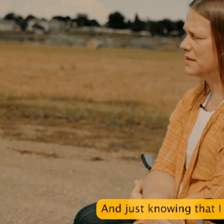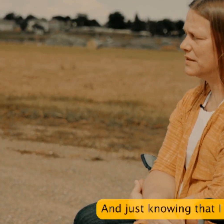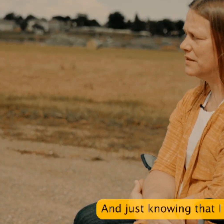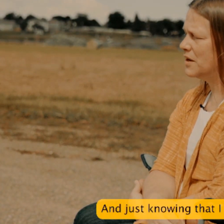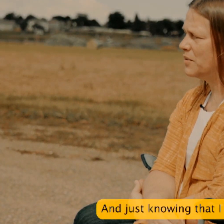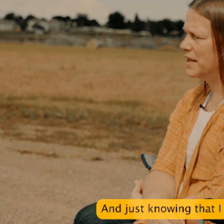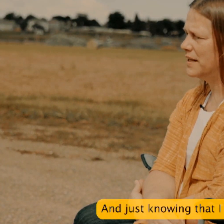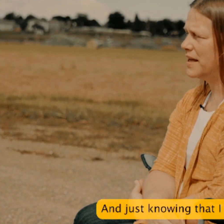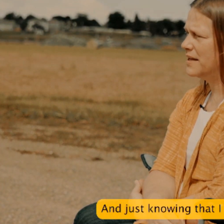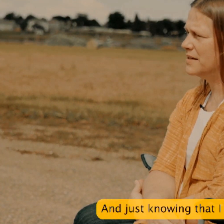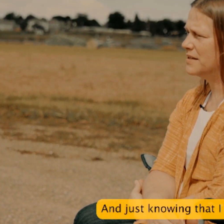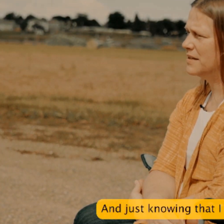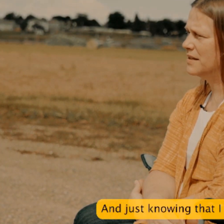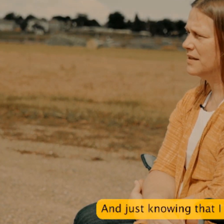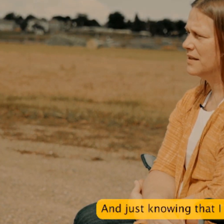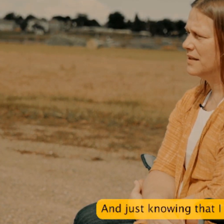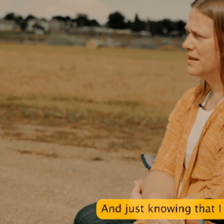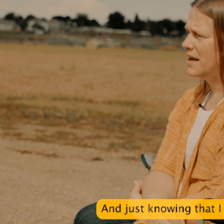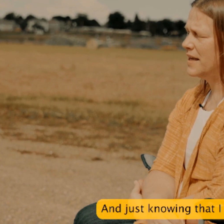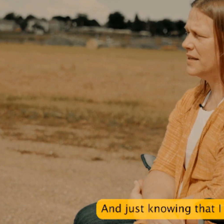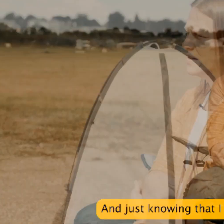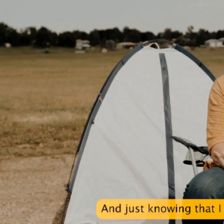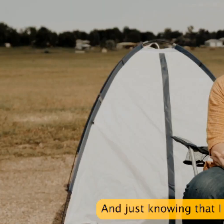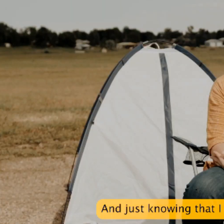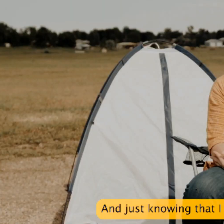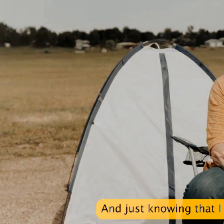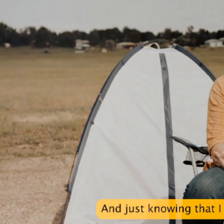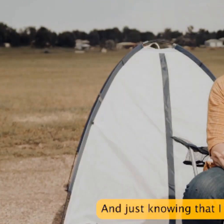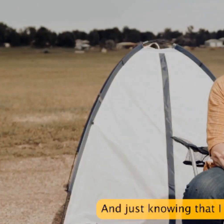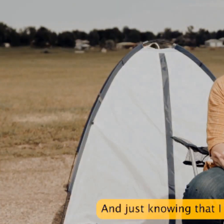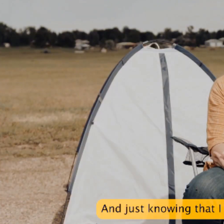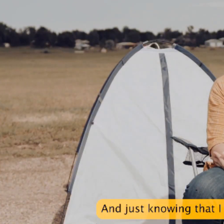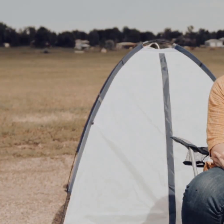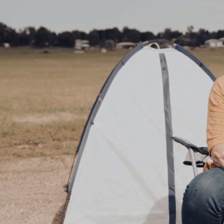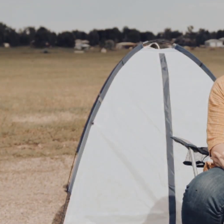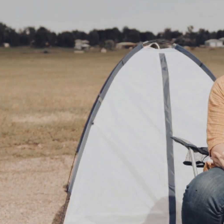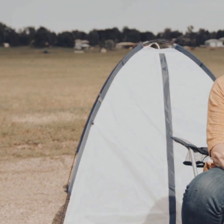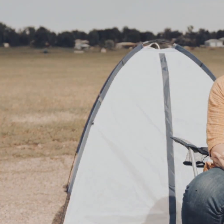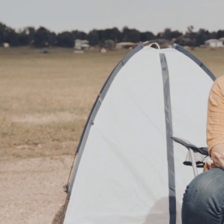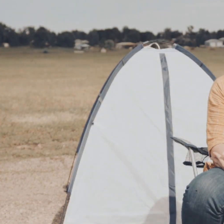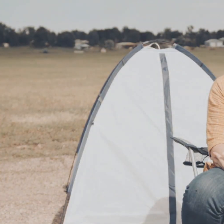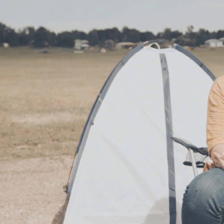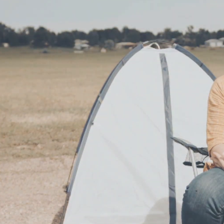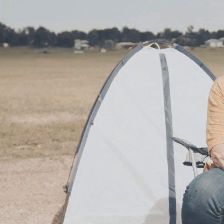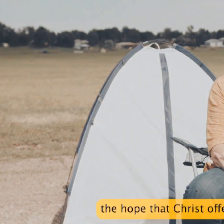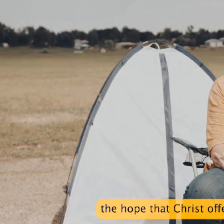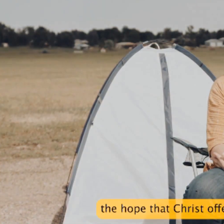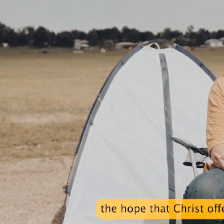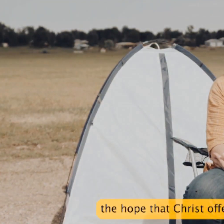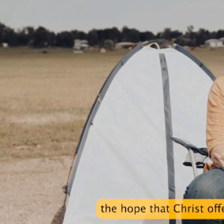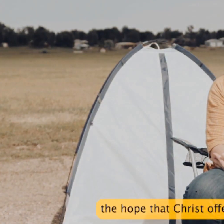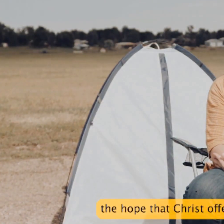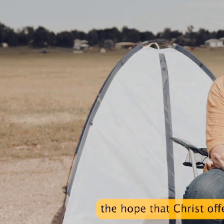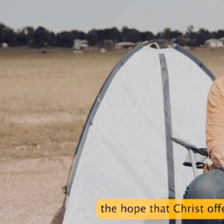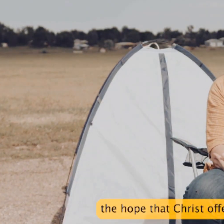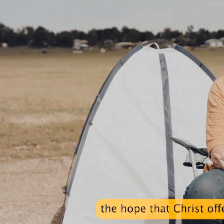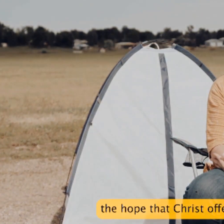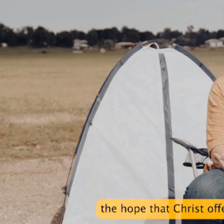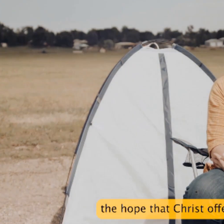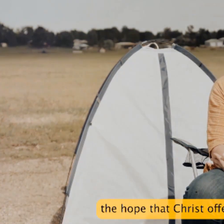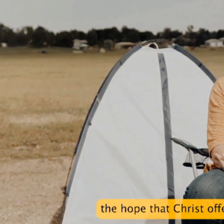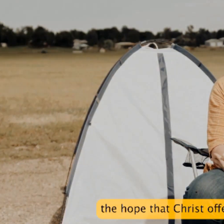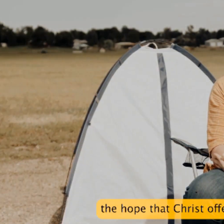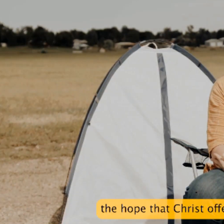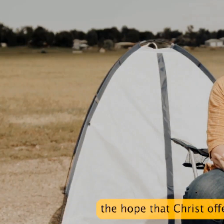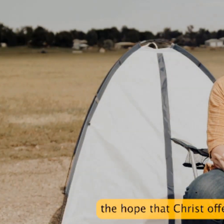Just knowing that I can lean into the hope